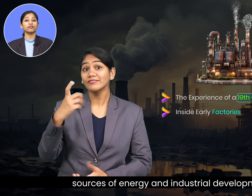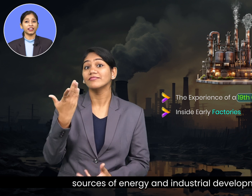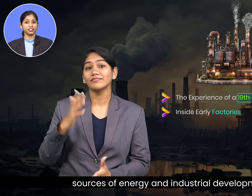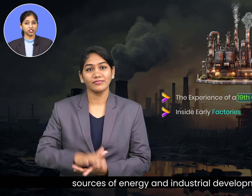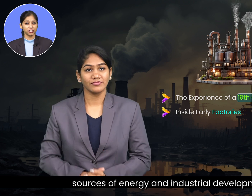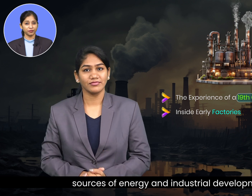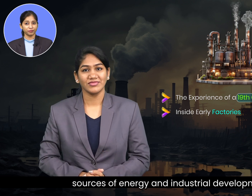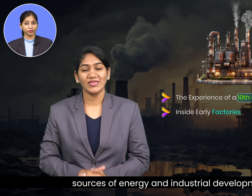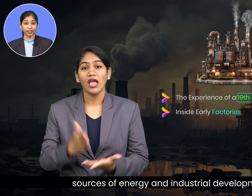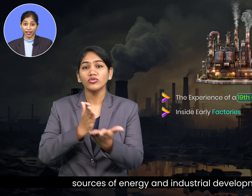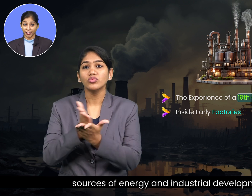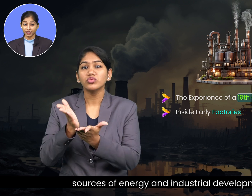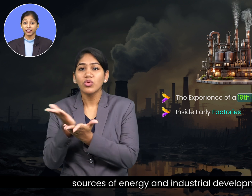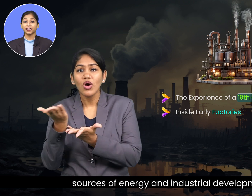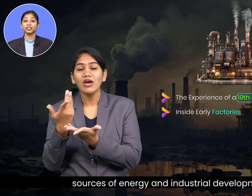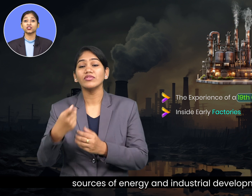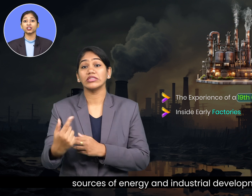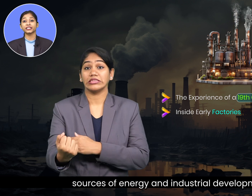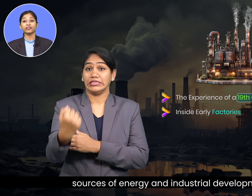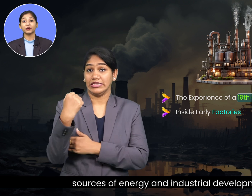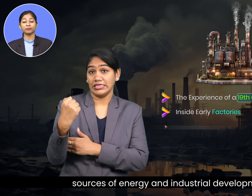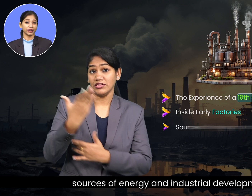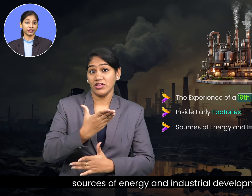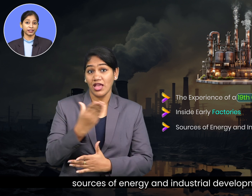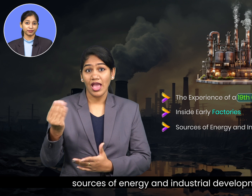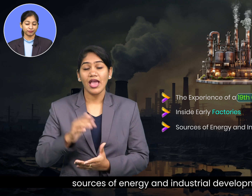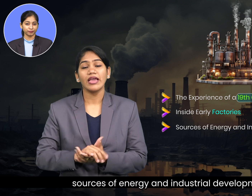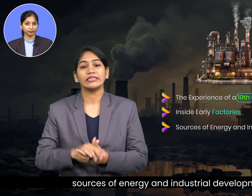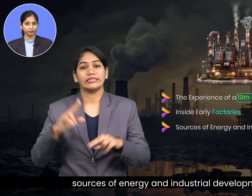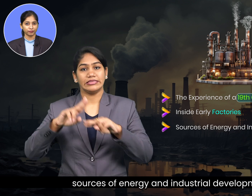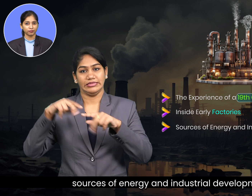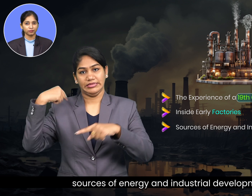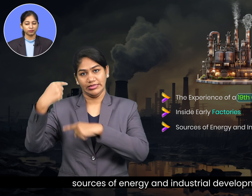Sources of energy and industrial development.